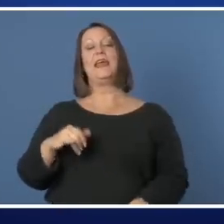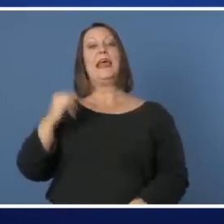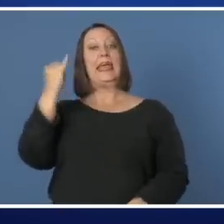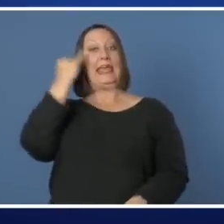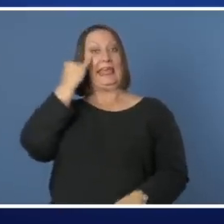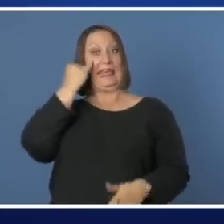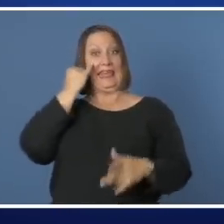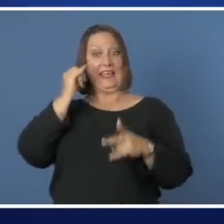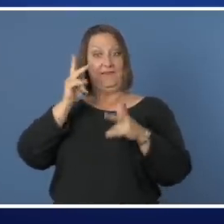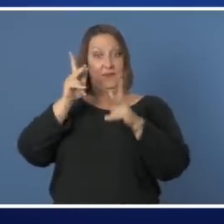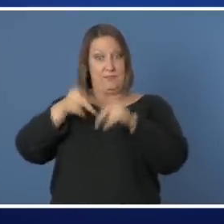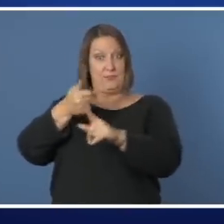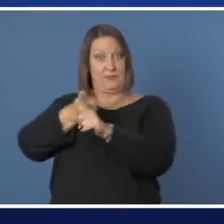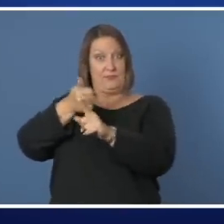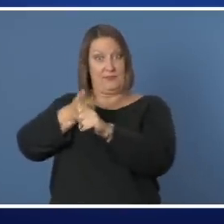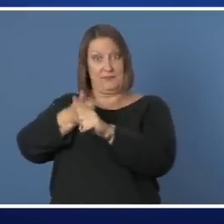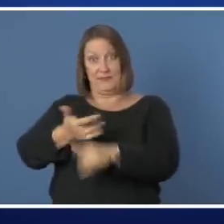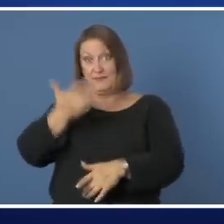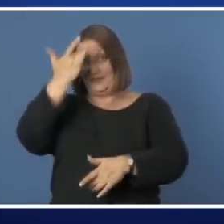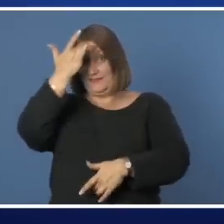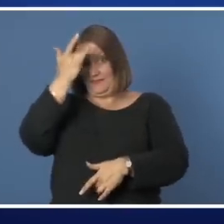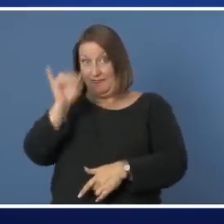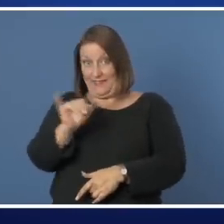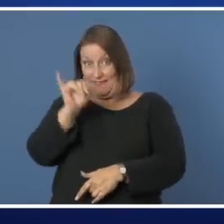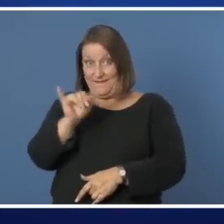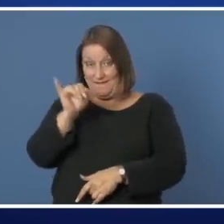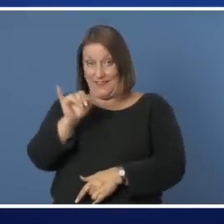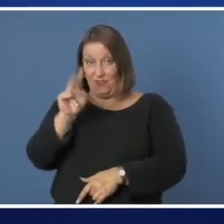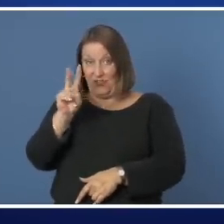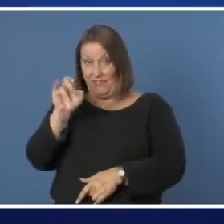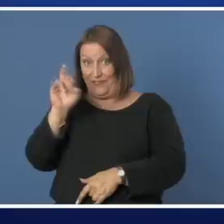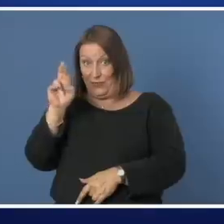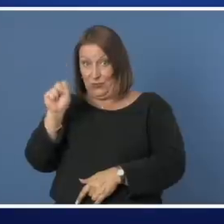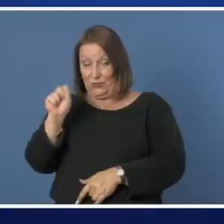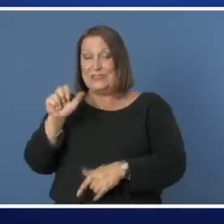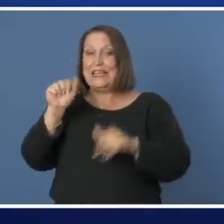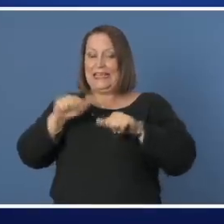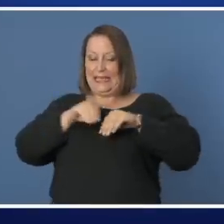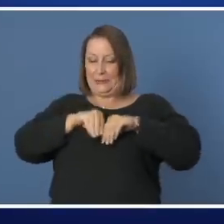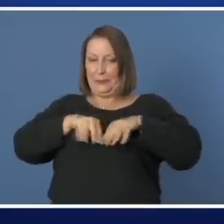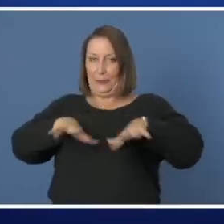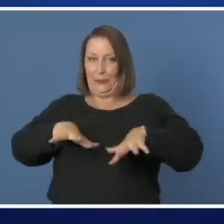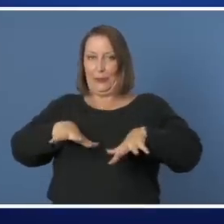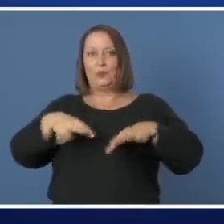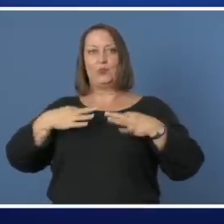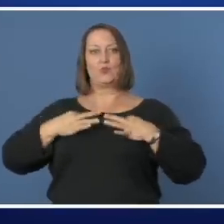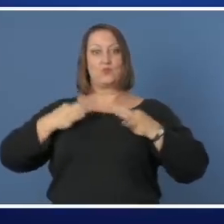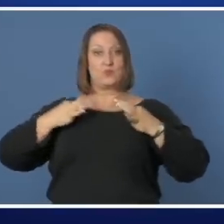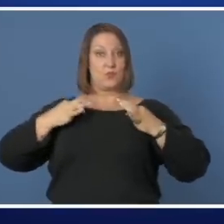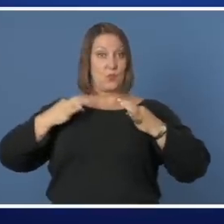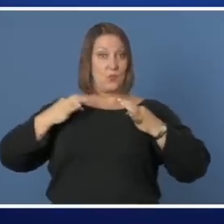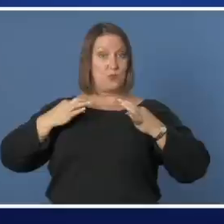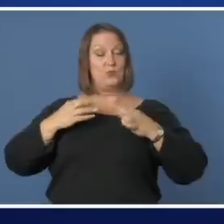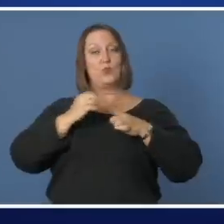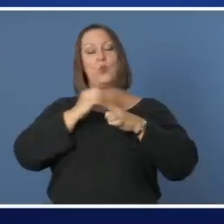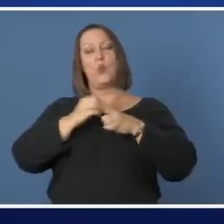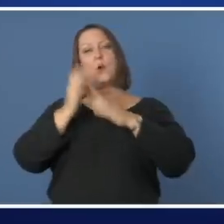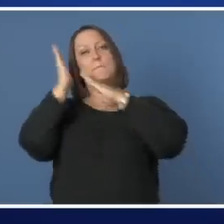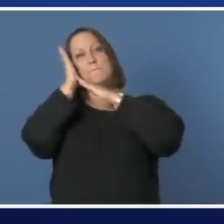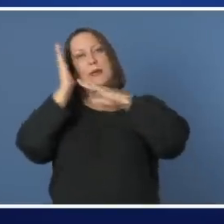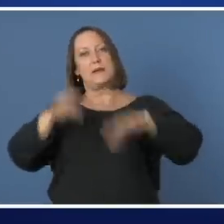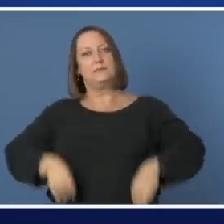direct contact with materials such as bedding and clothing contaminated with the virus is